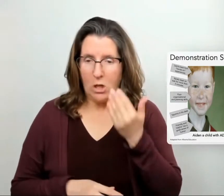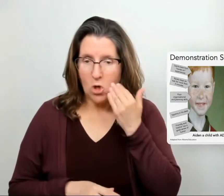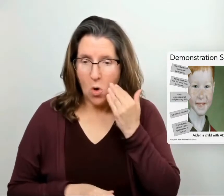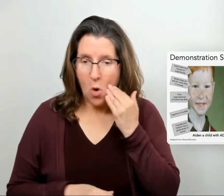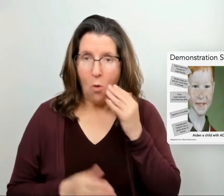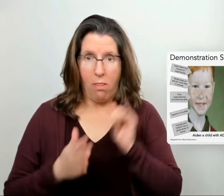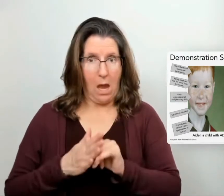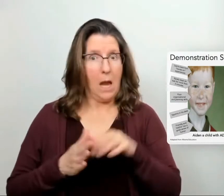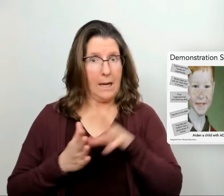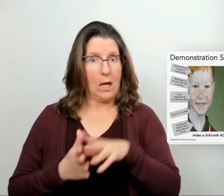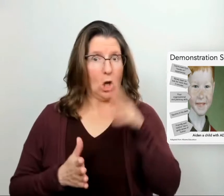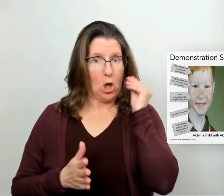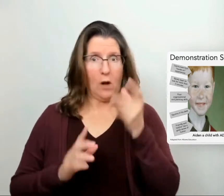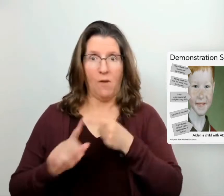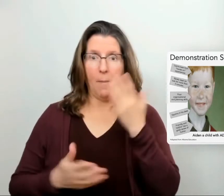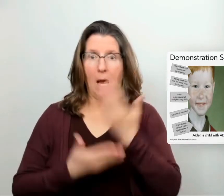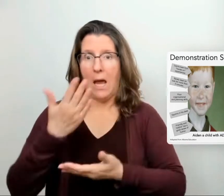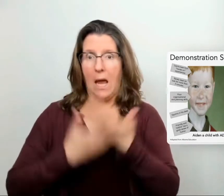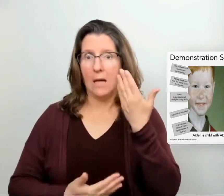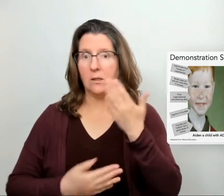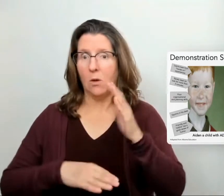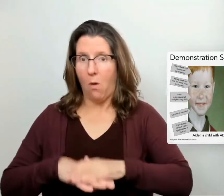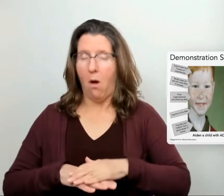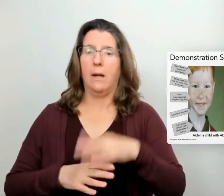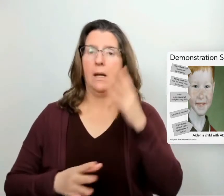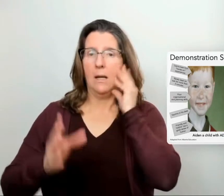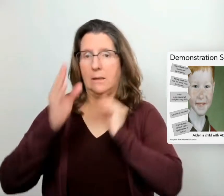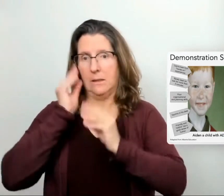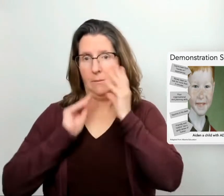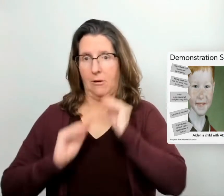So what do we do about Aiden? We know he learns from hands-on experiences.